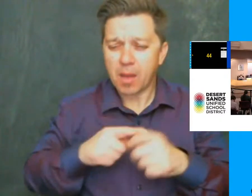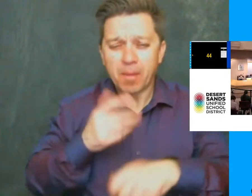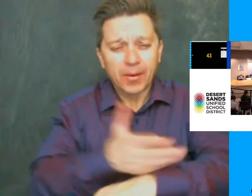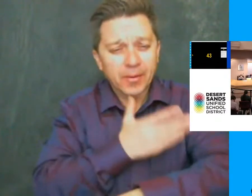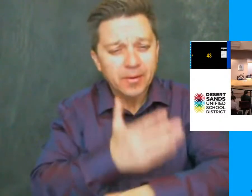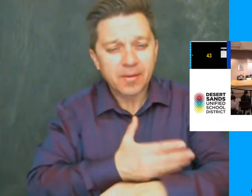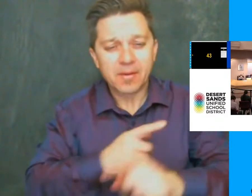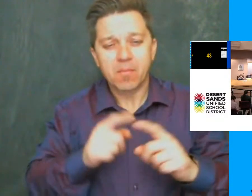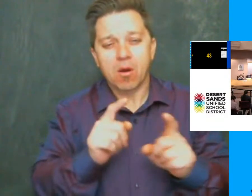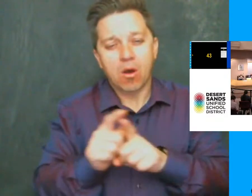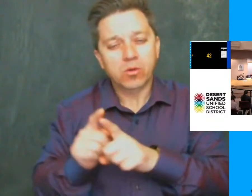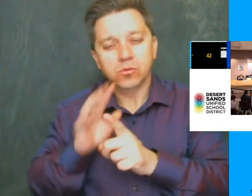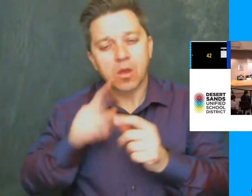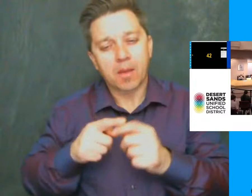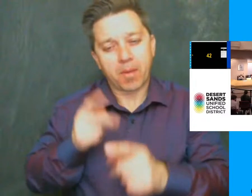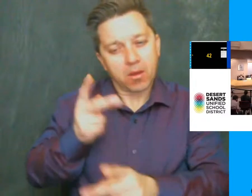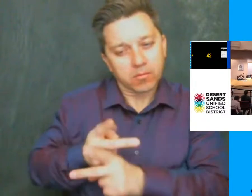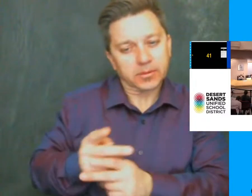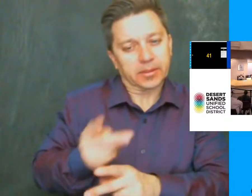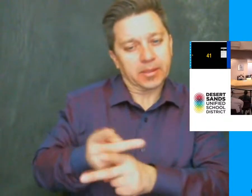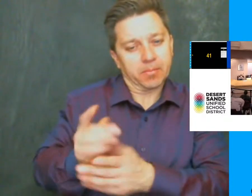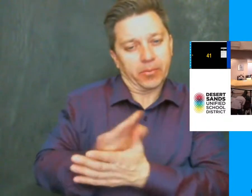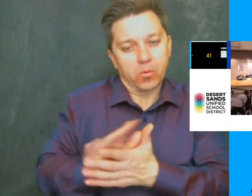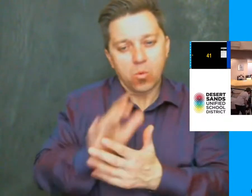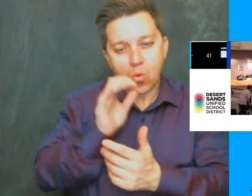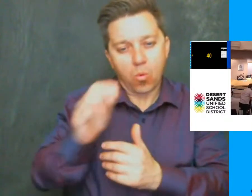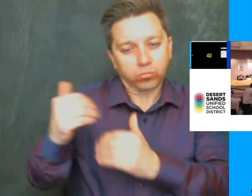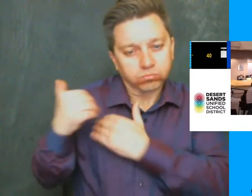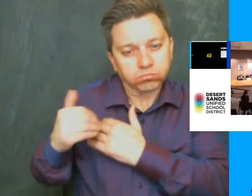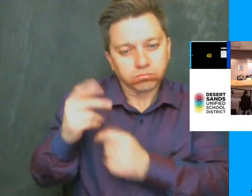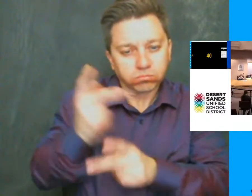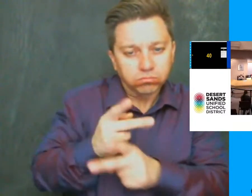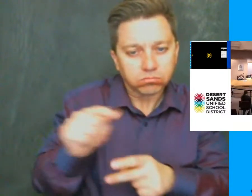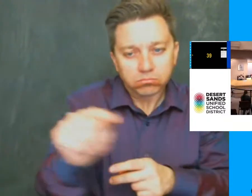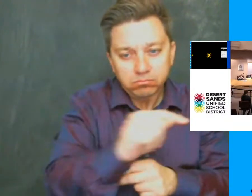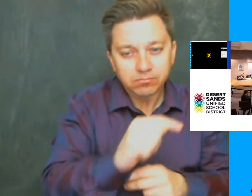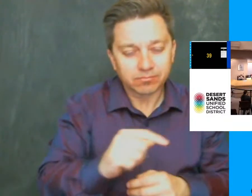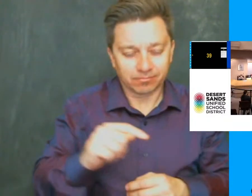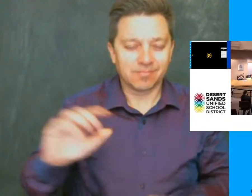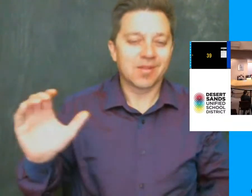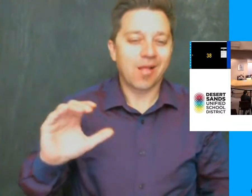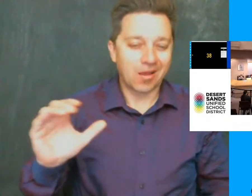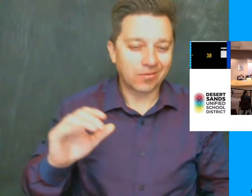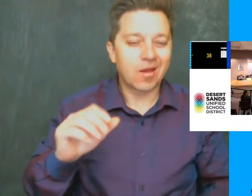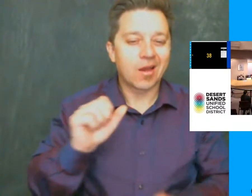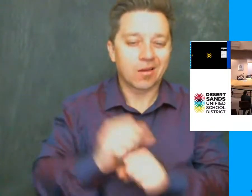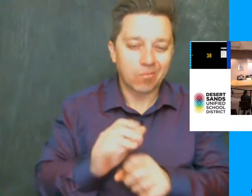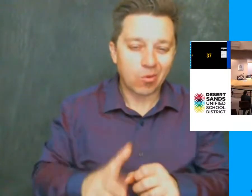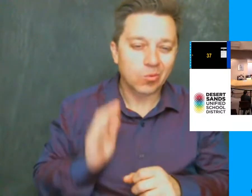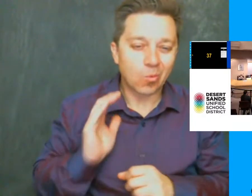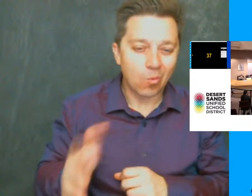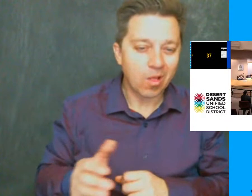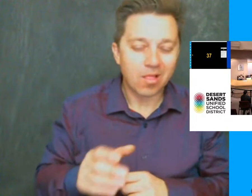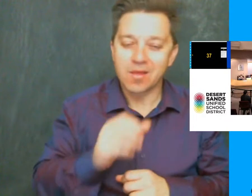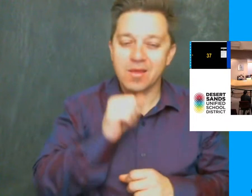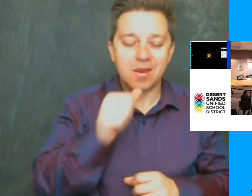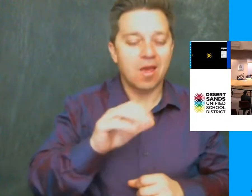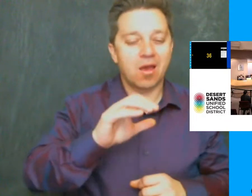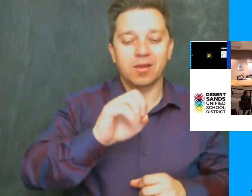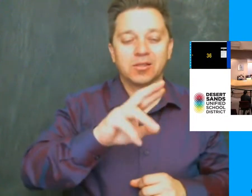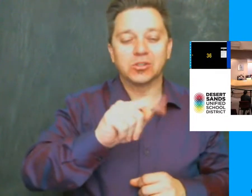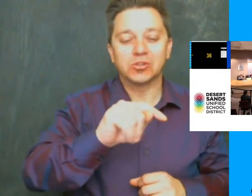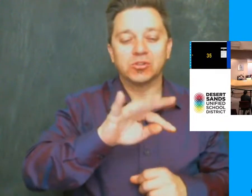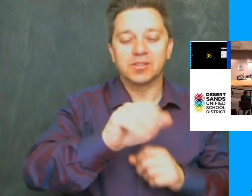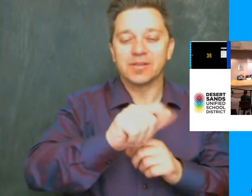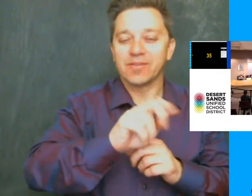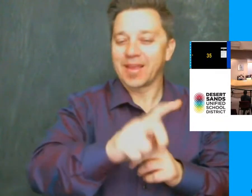talk about maintaining these facilities. Who's going to maintain these facilities? The classified's going to maintain them. It's not going to be the certificate in maintaining these